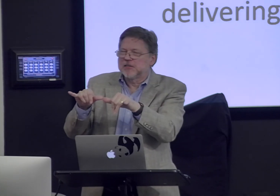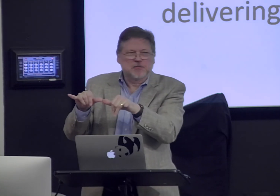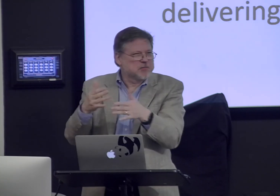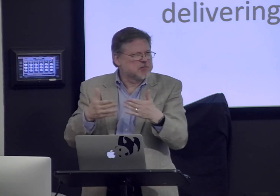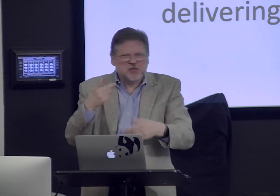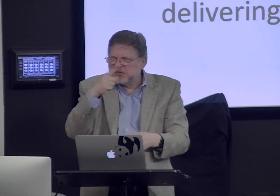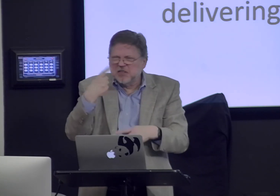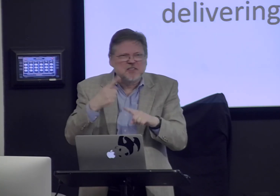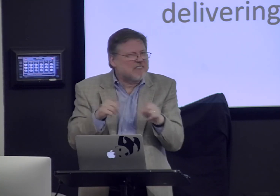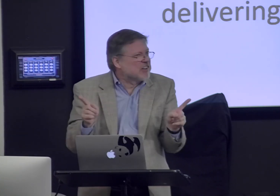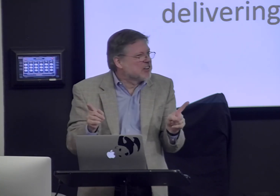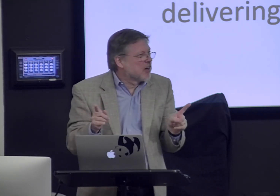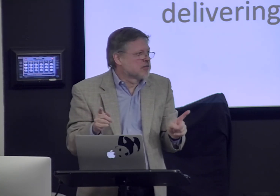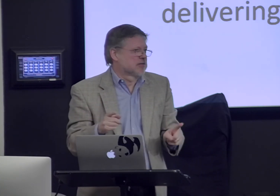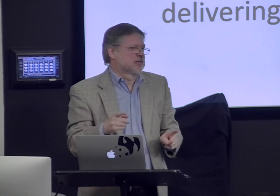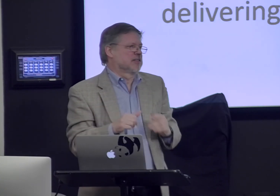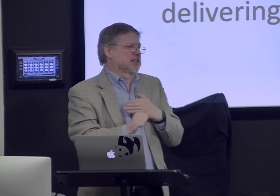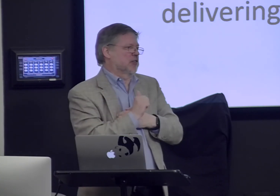like strokes. This is